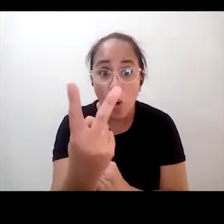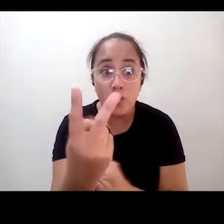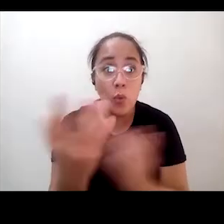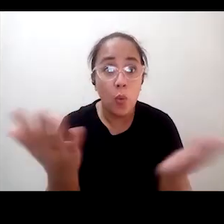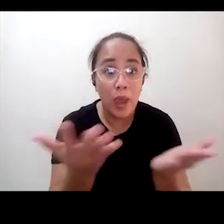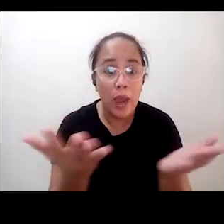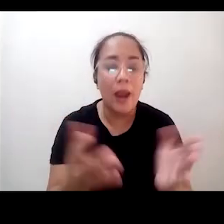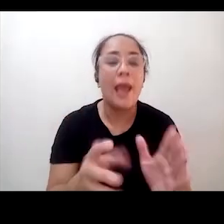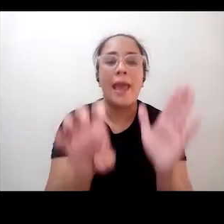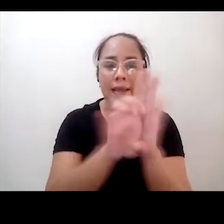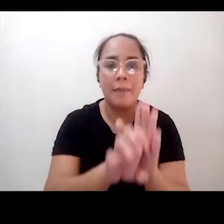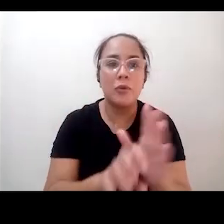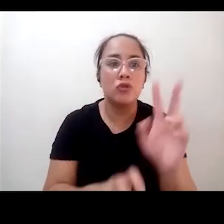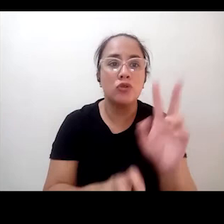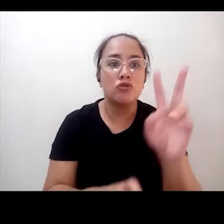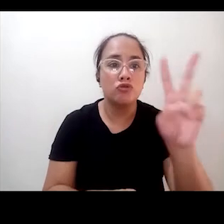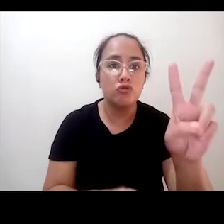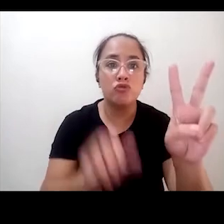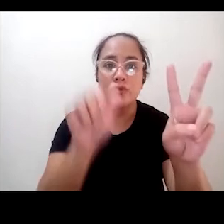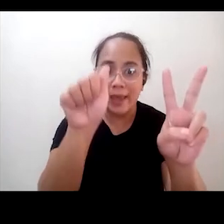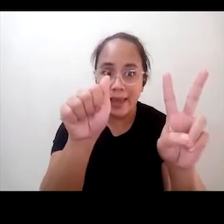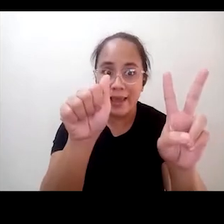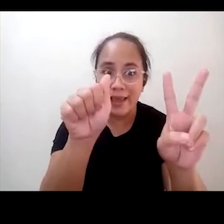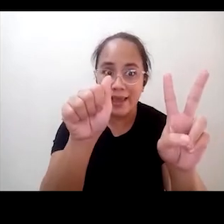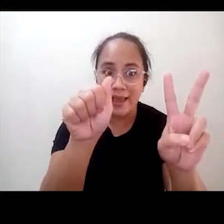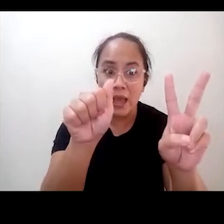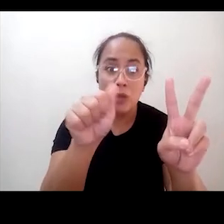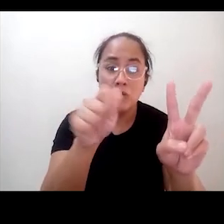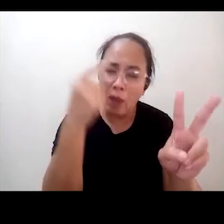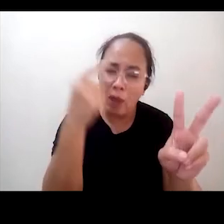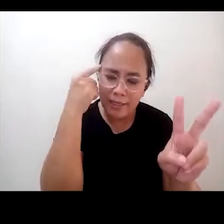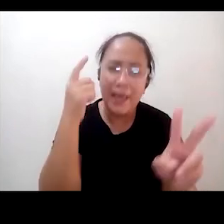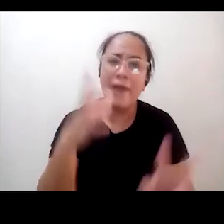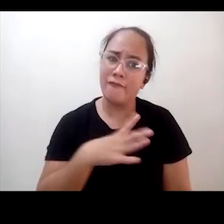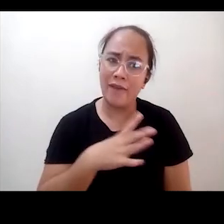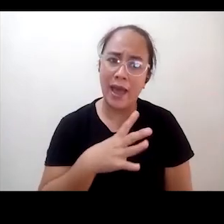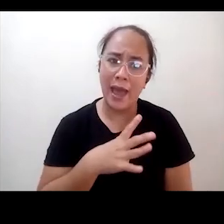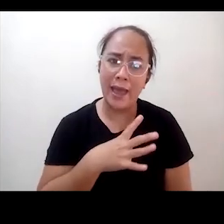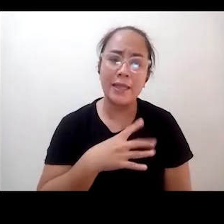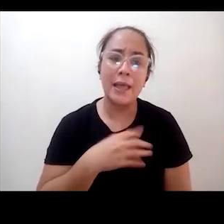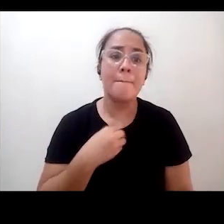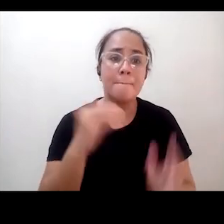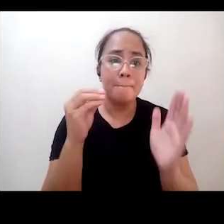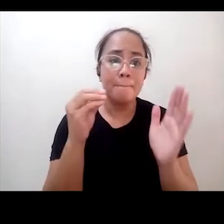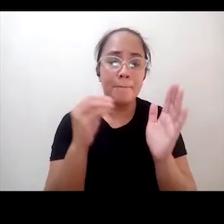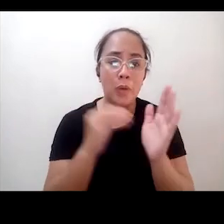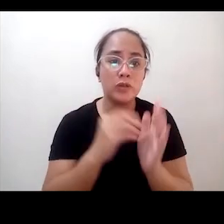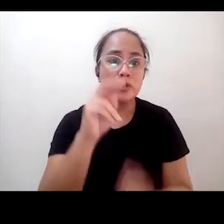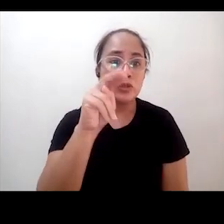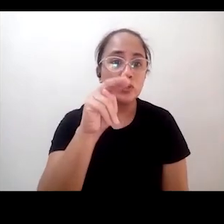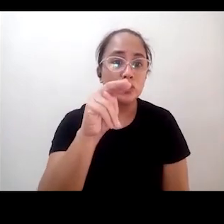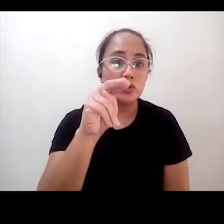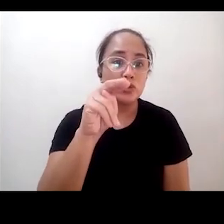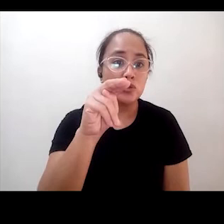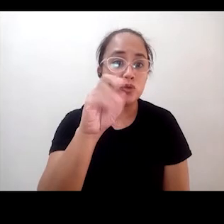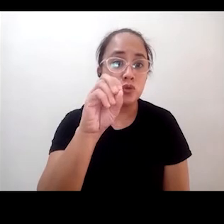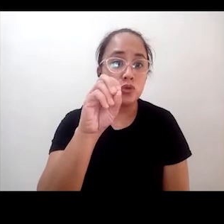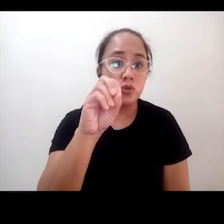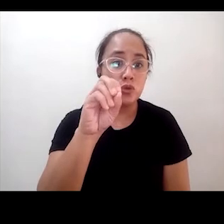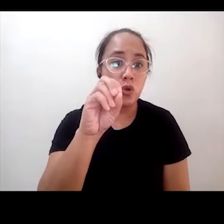or 2A. So I think it's fine to put the normal word order is noun plus number and then talk about the verb